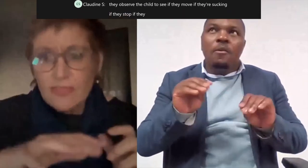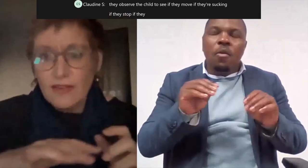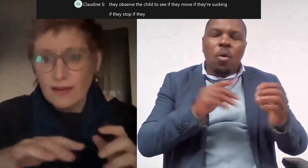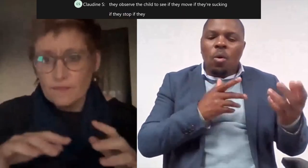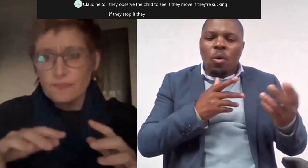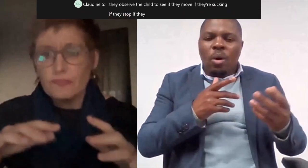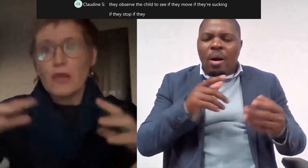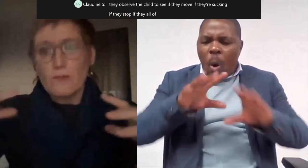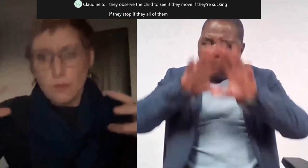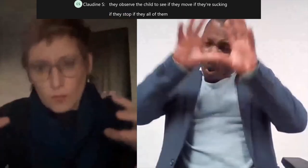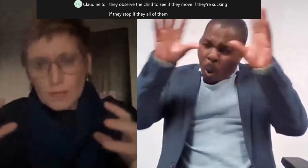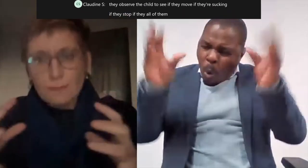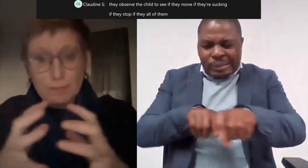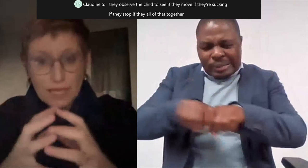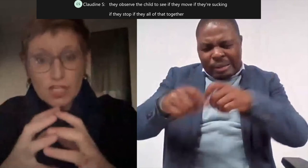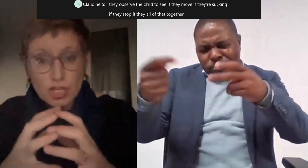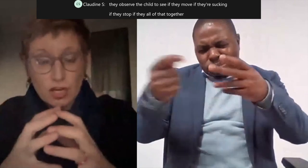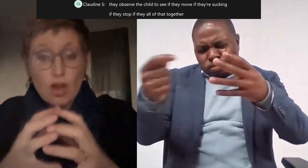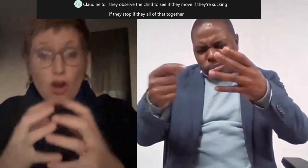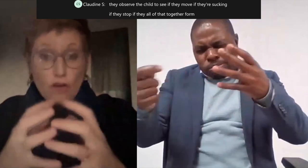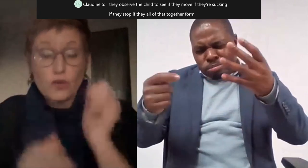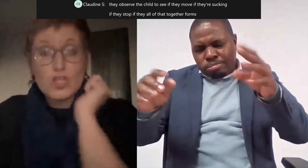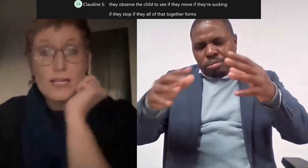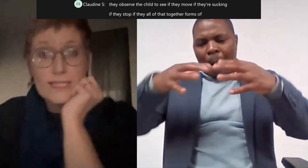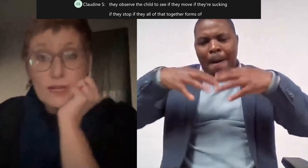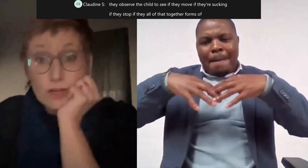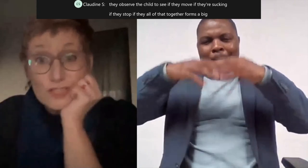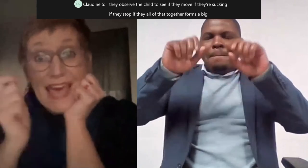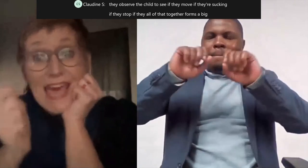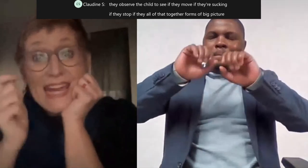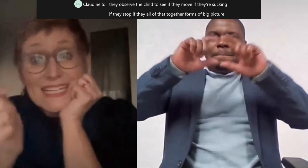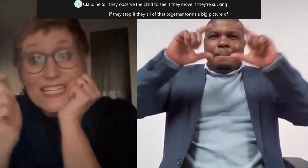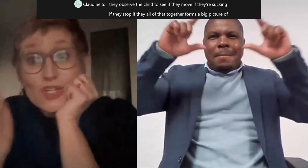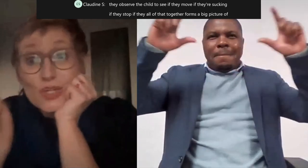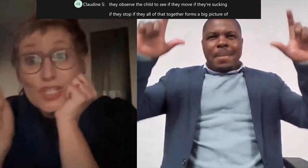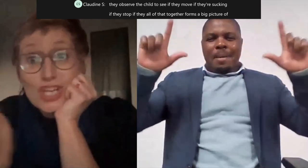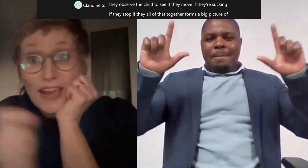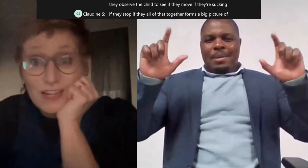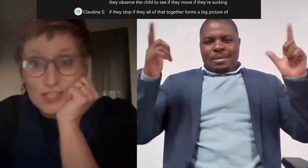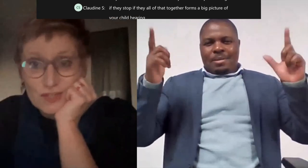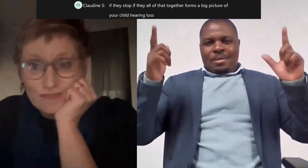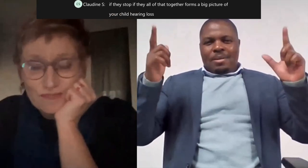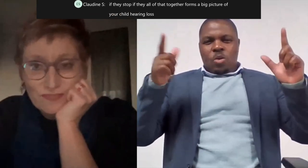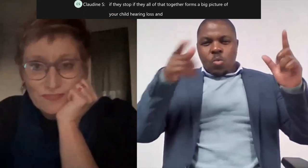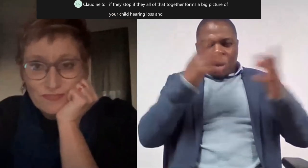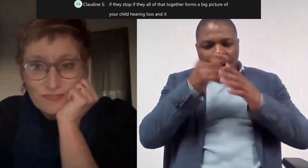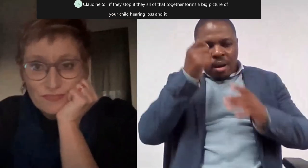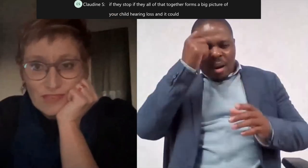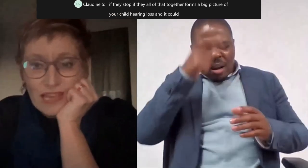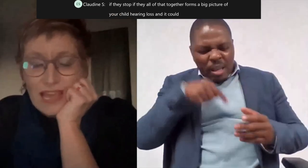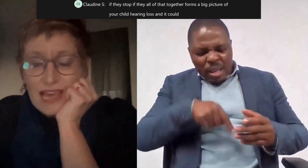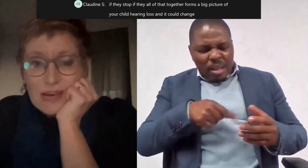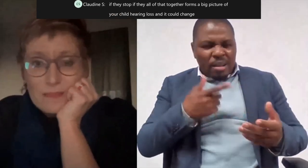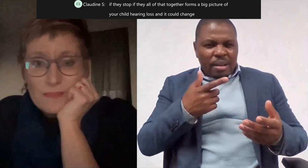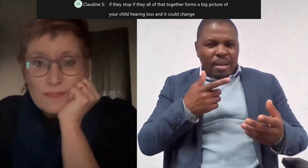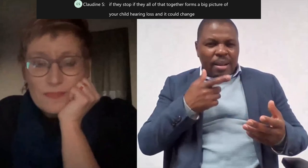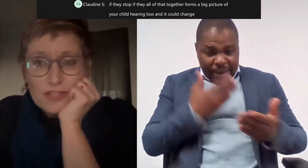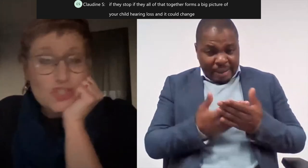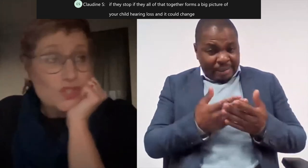that together forms a big picture of your child's hearing loss, and it could change.